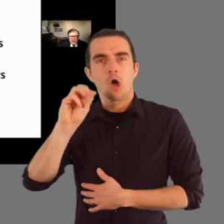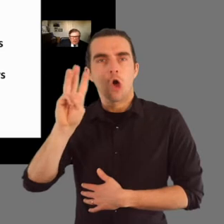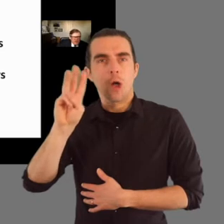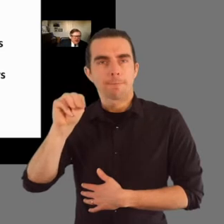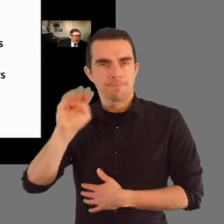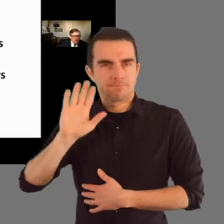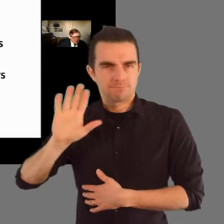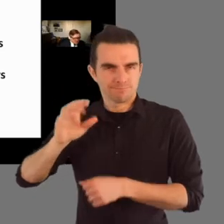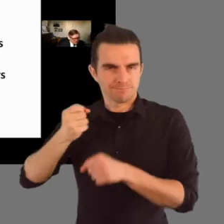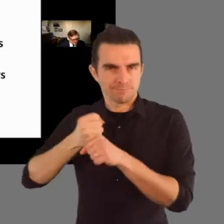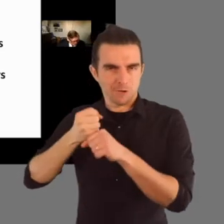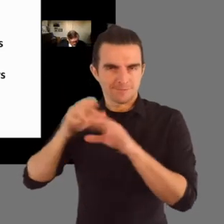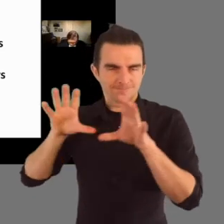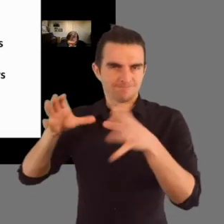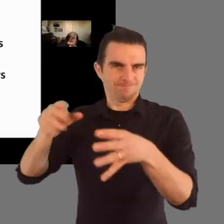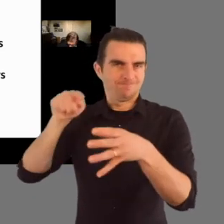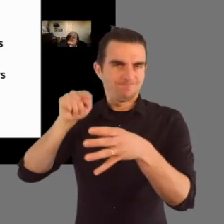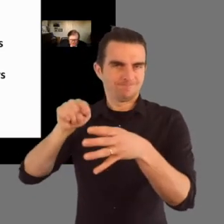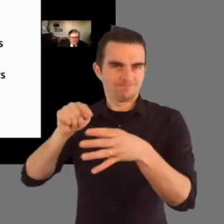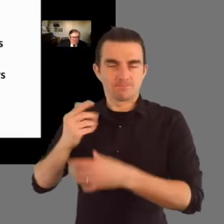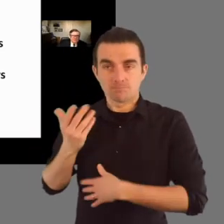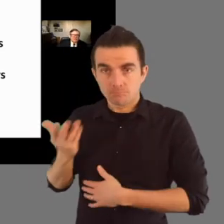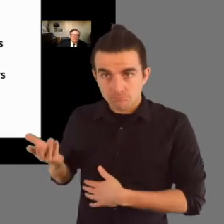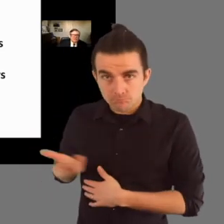Kenya, Safaricom.